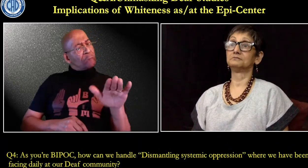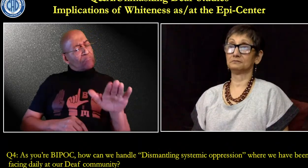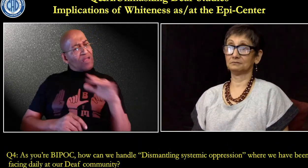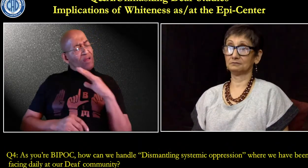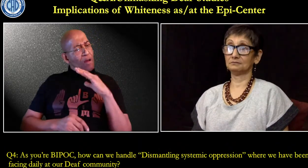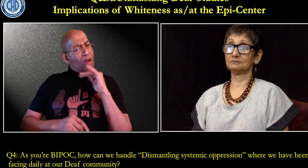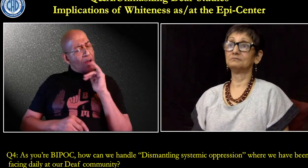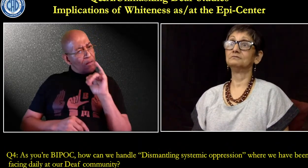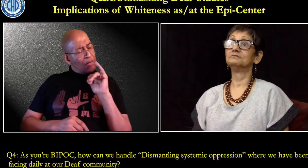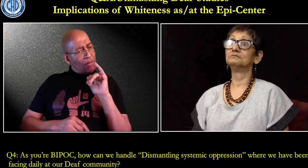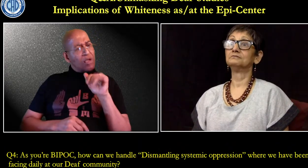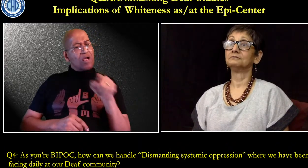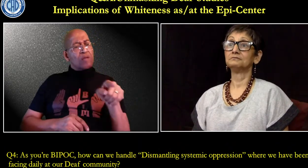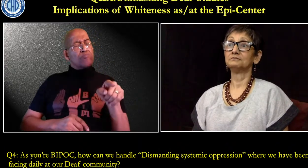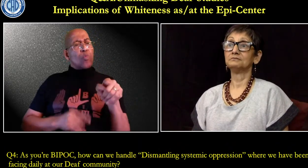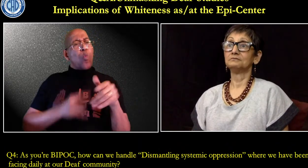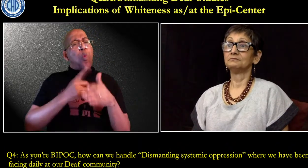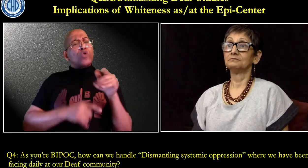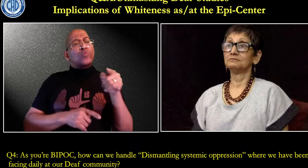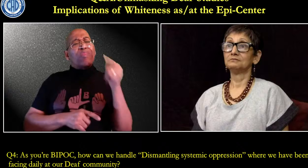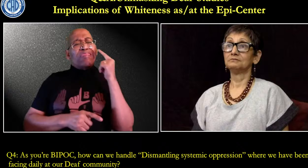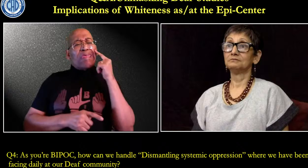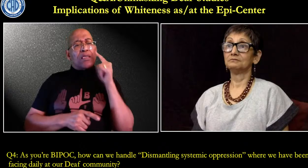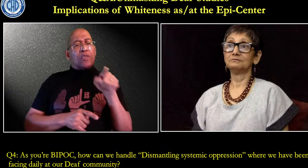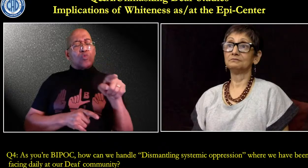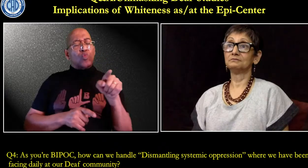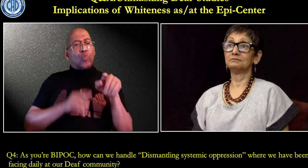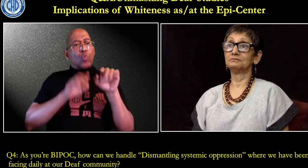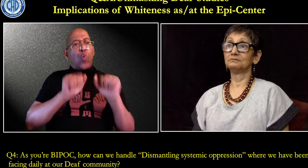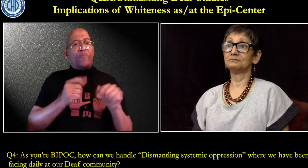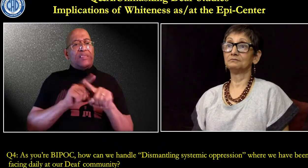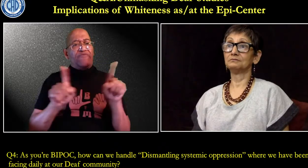just trying to get those experiences to see what it's like.